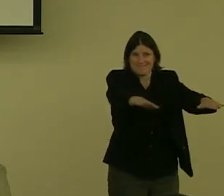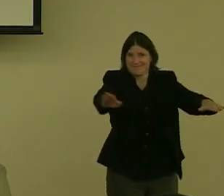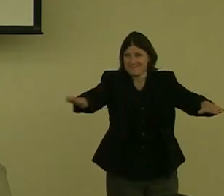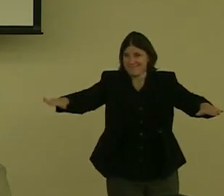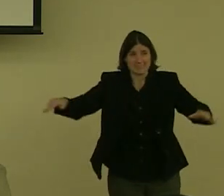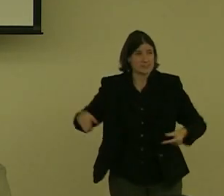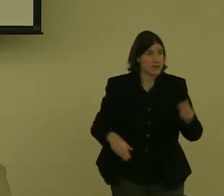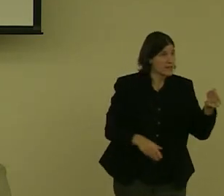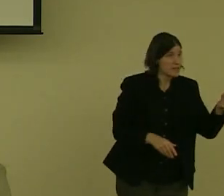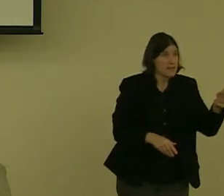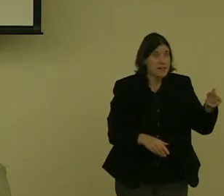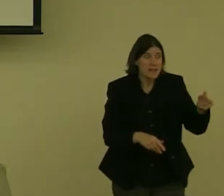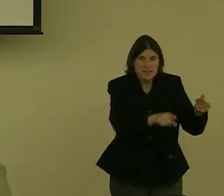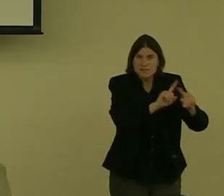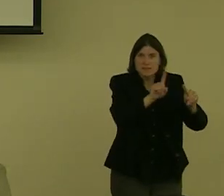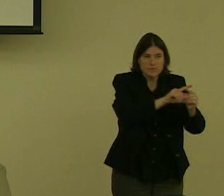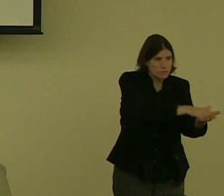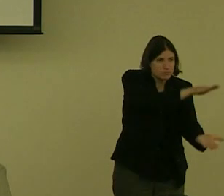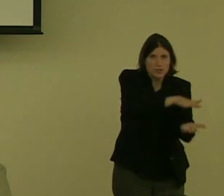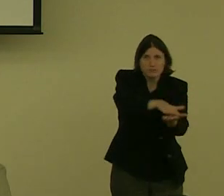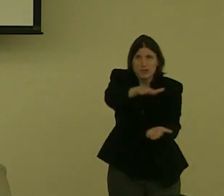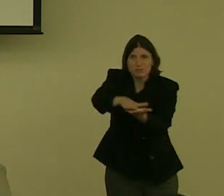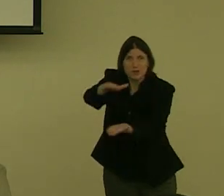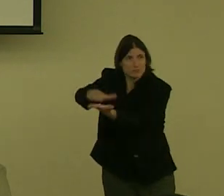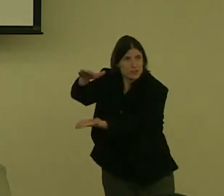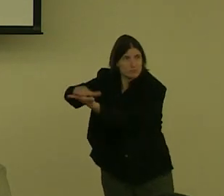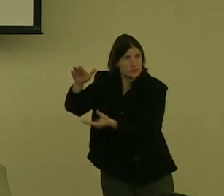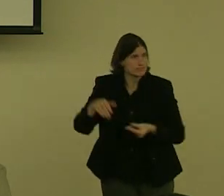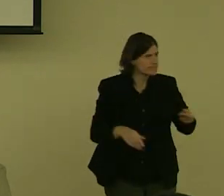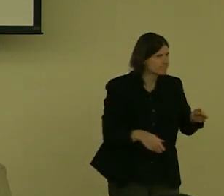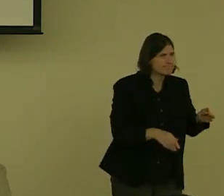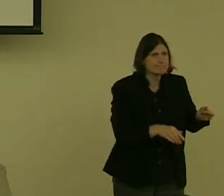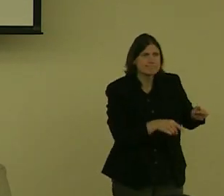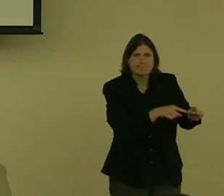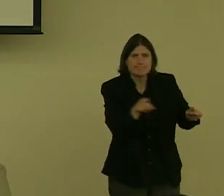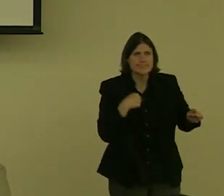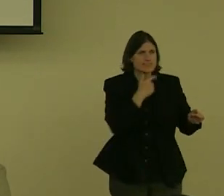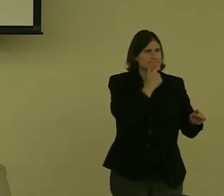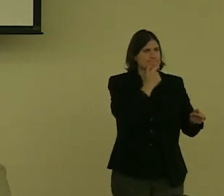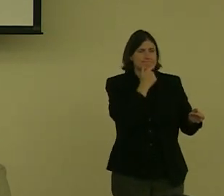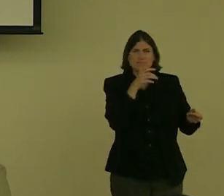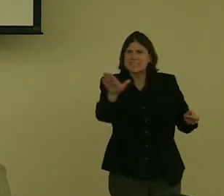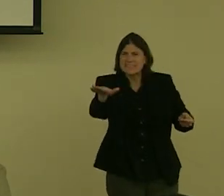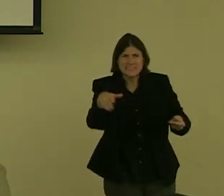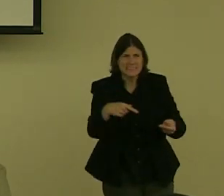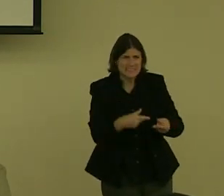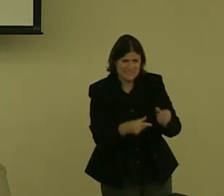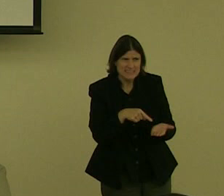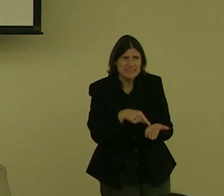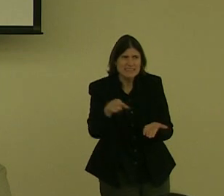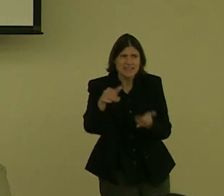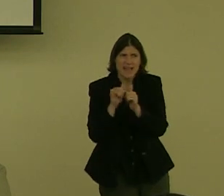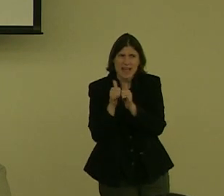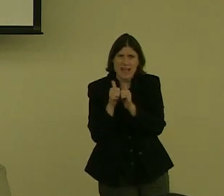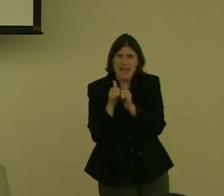I asked a question during the Q&A. It's like, what are you doing to help academic libraries build these collections? And nobody had a good answer, but I